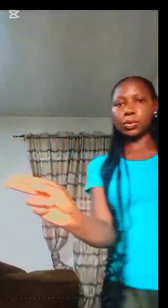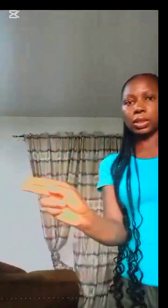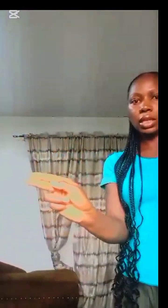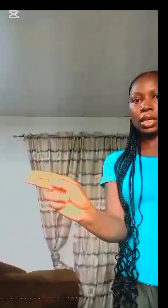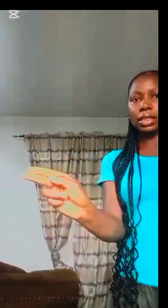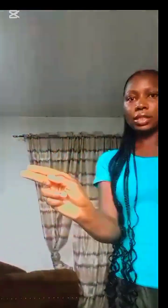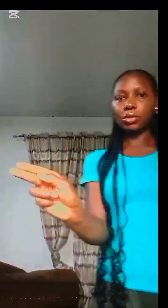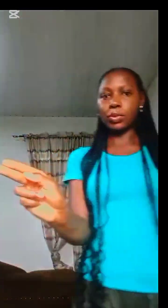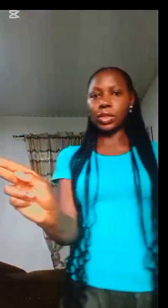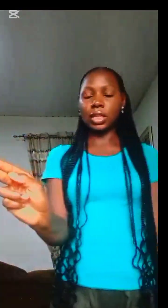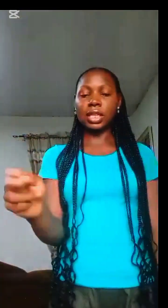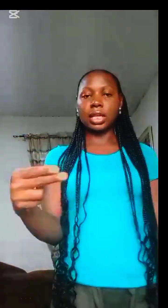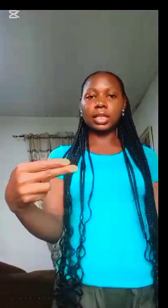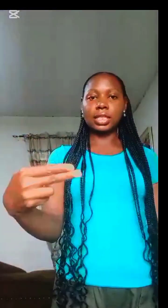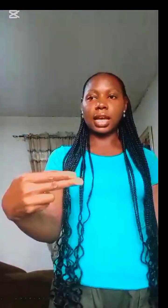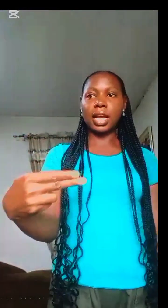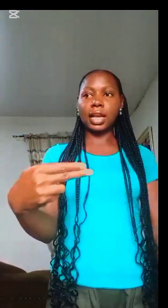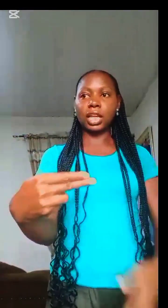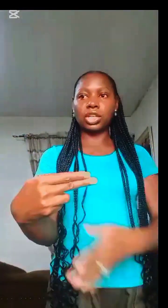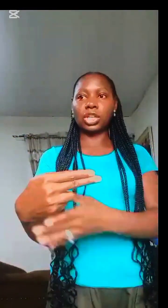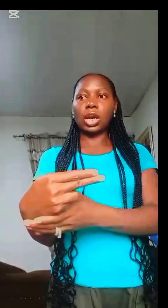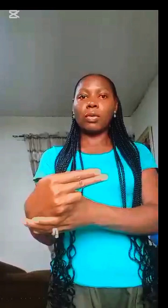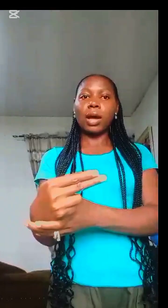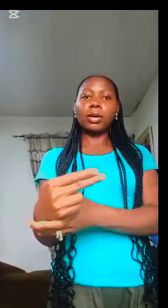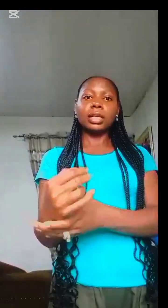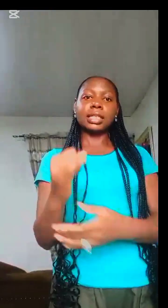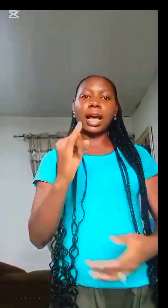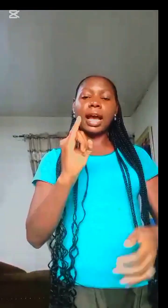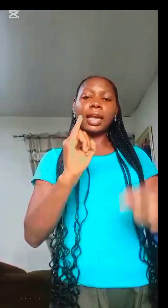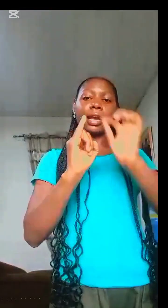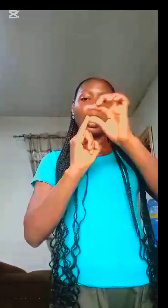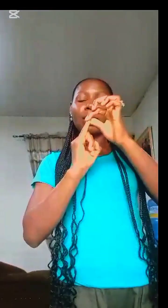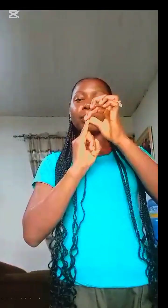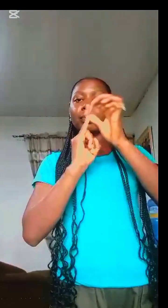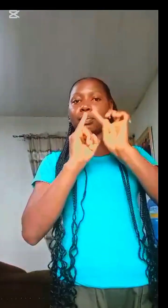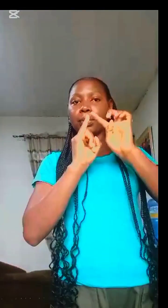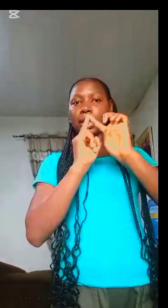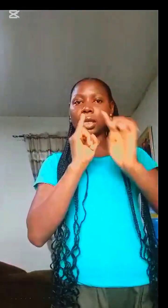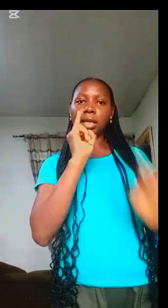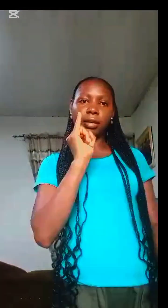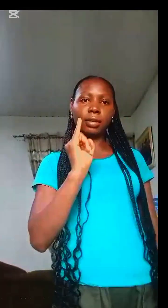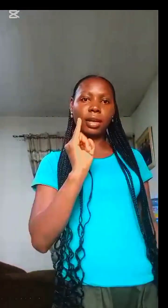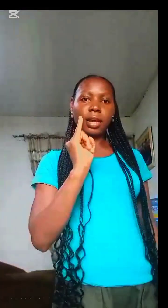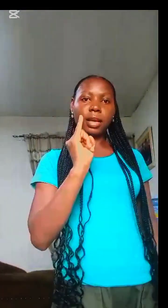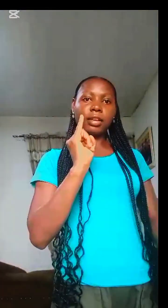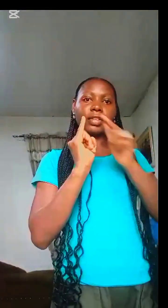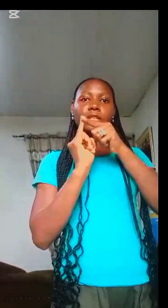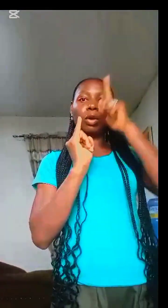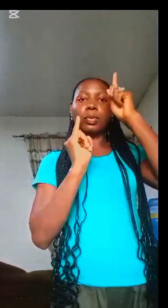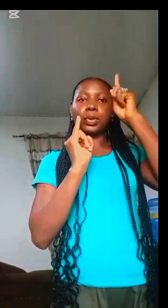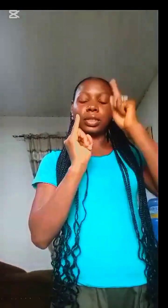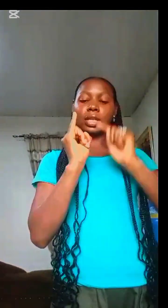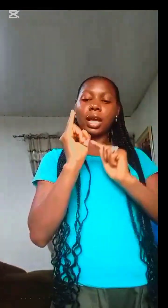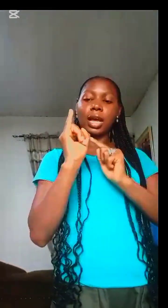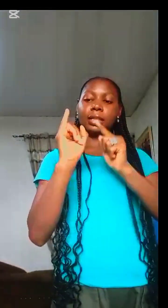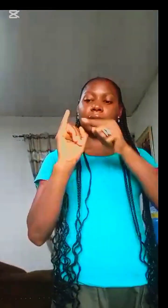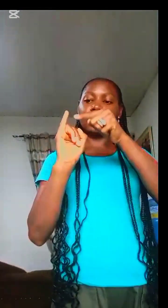between. This represents letter H. Well, letter I, our pinky facing upwards and